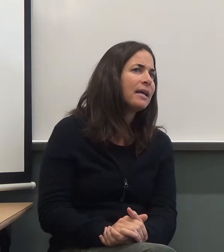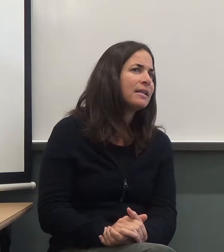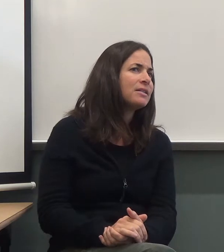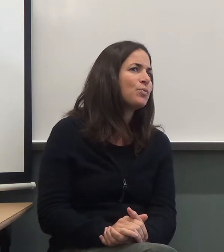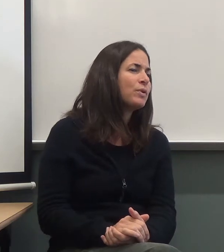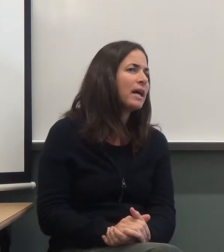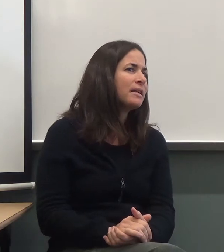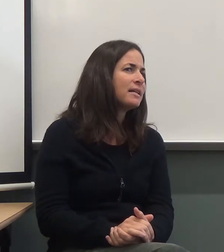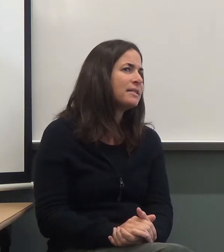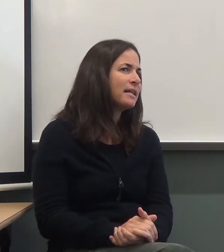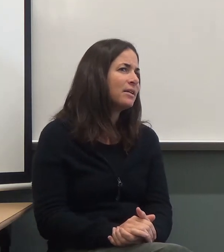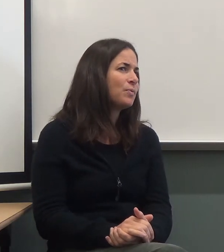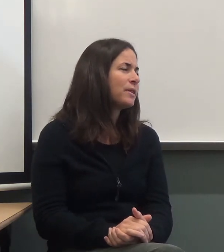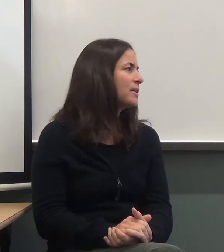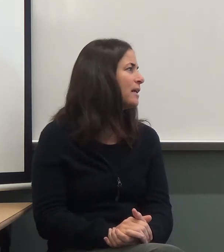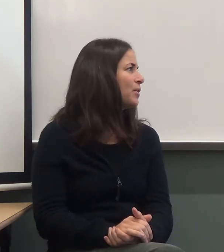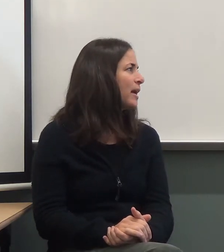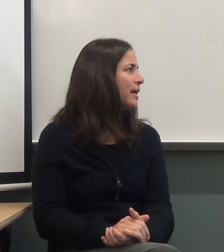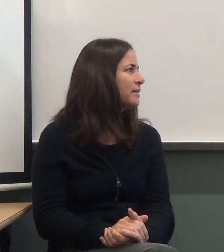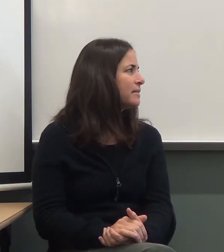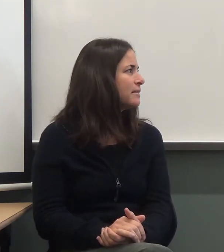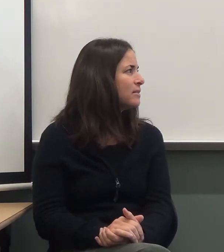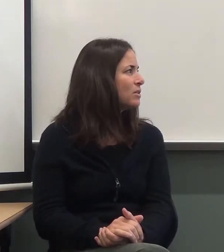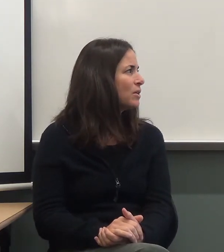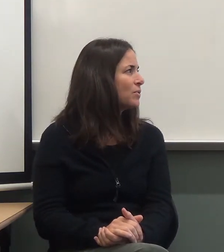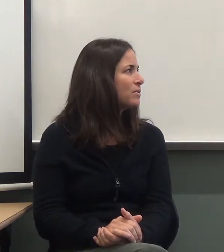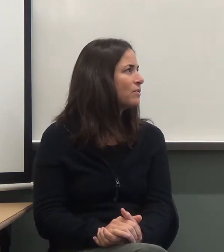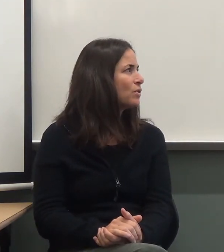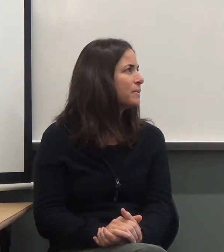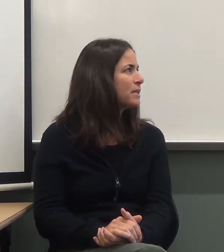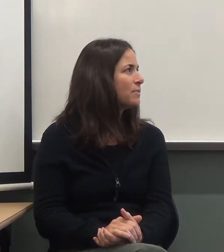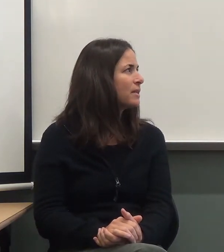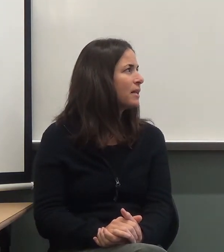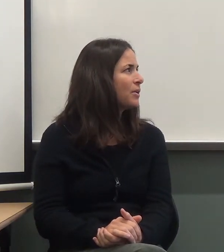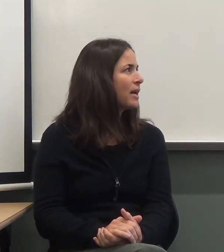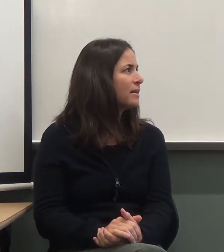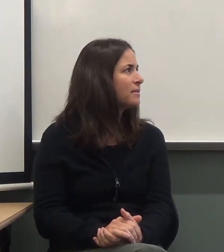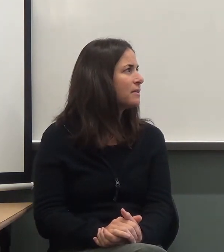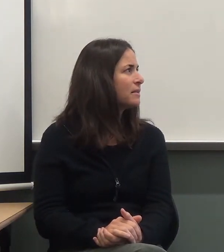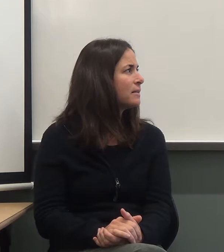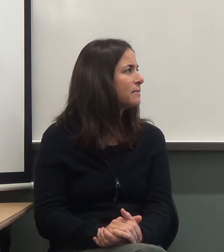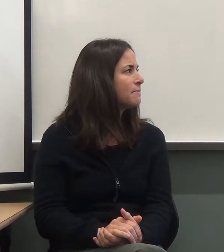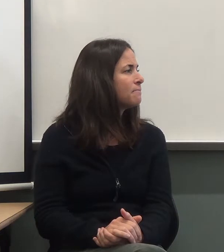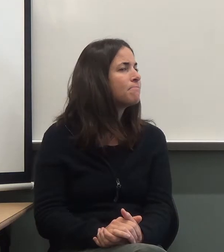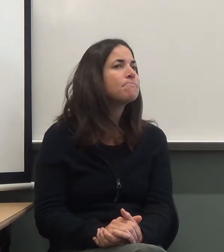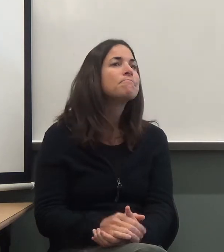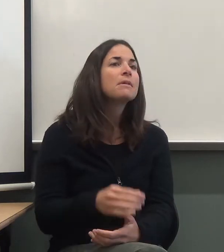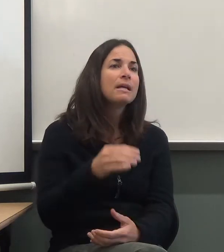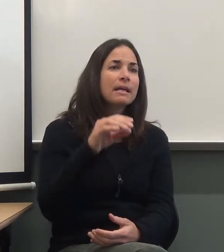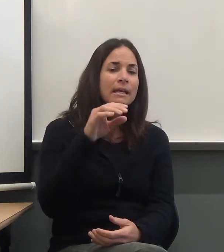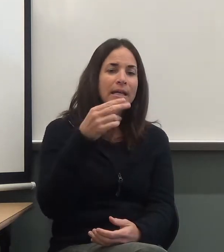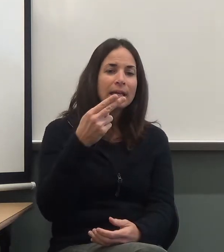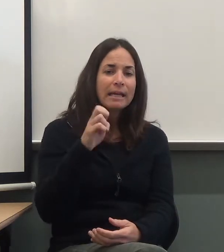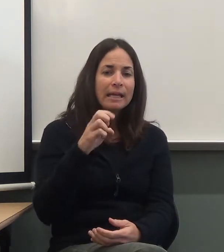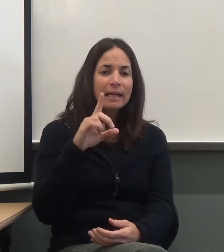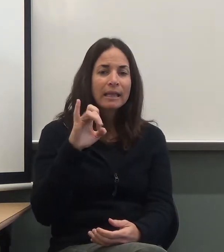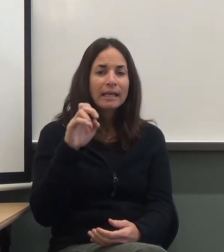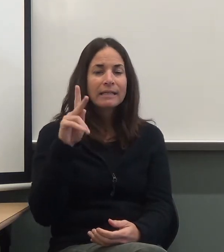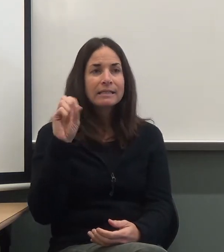And would that tend to end with the letter S? Do those verbs end with the letter S? He likes, she seems. Yeah,